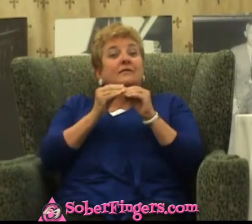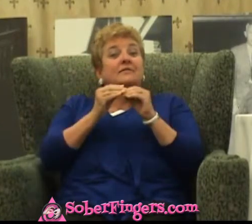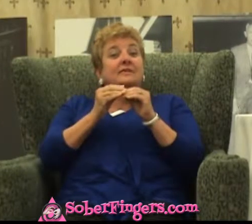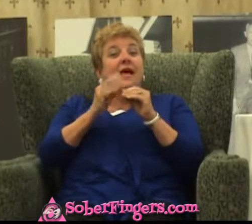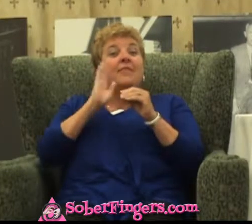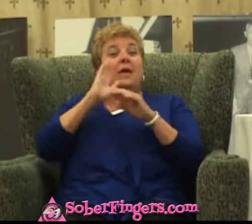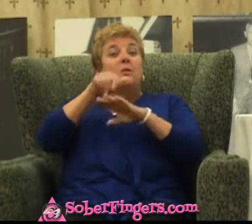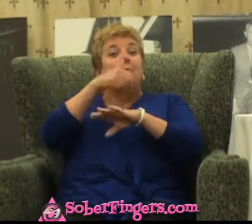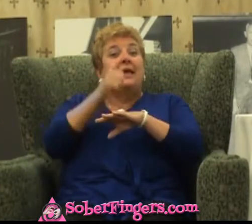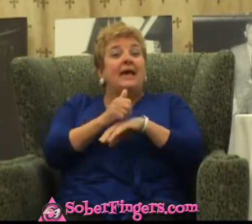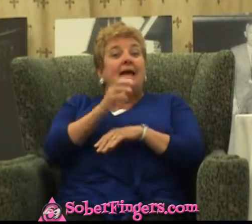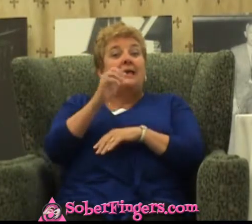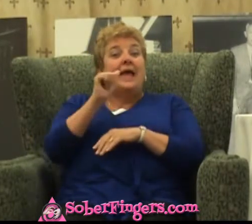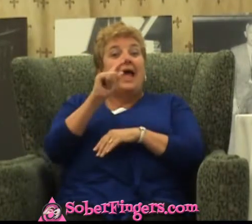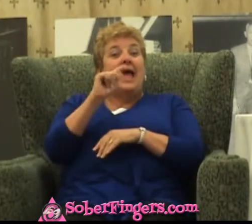just a couple years.